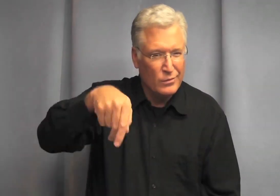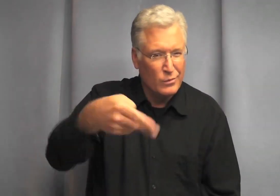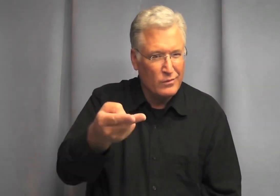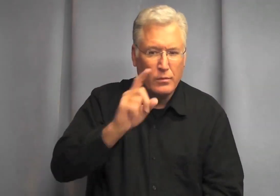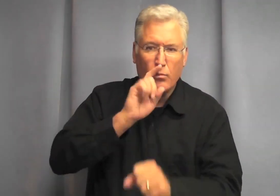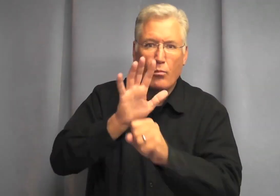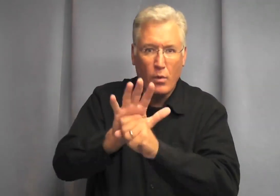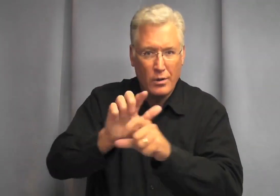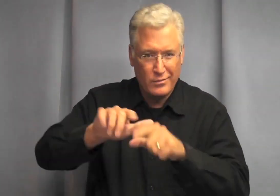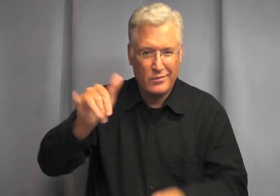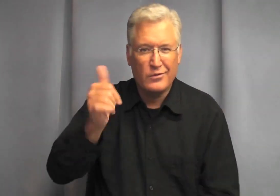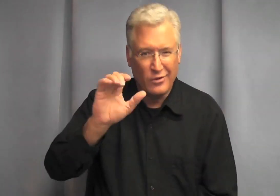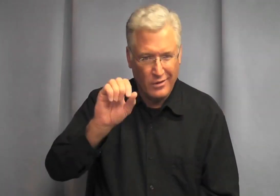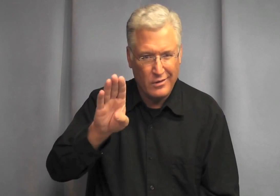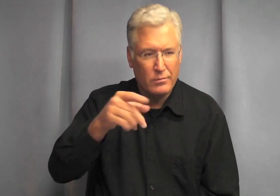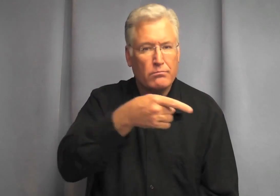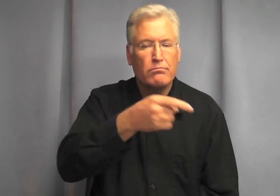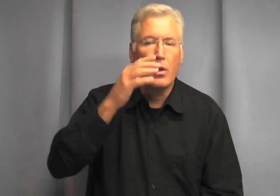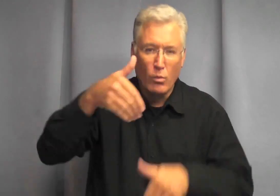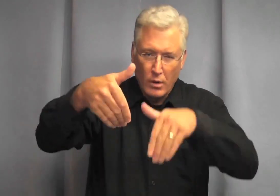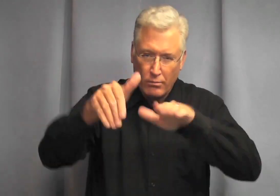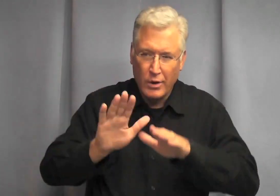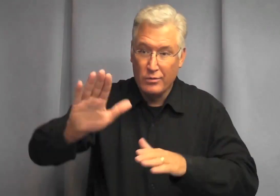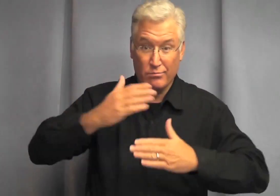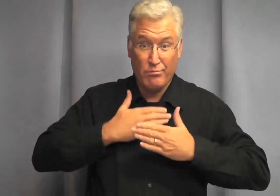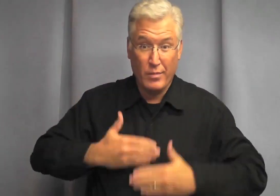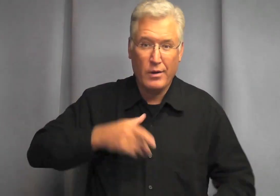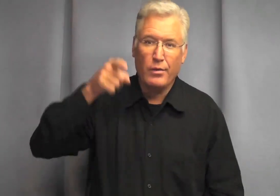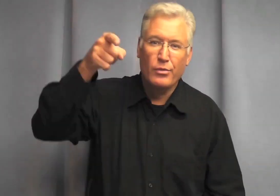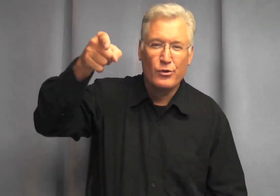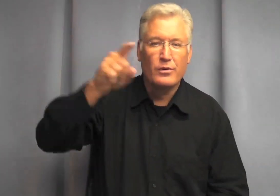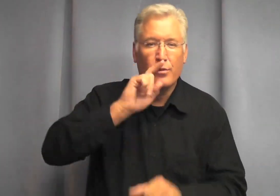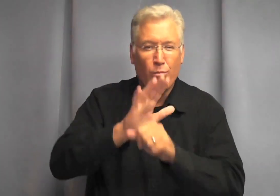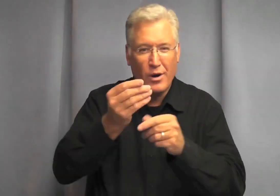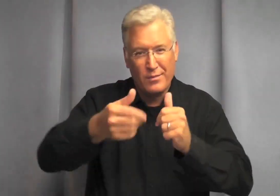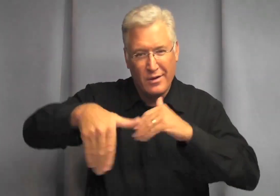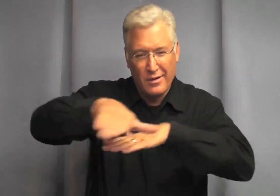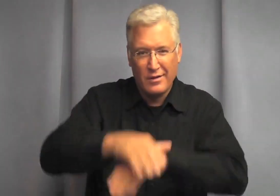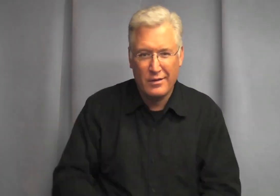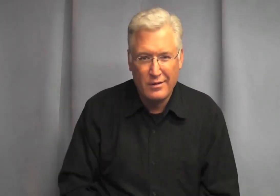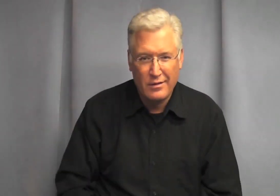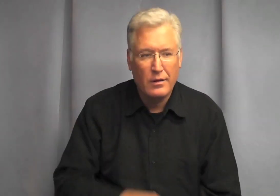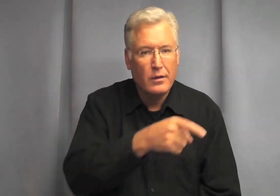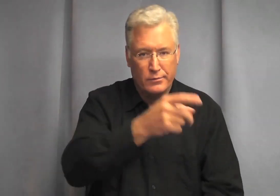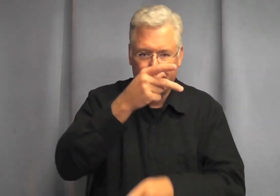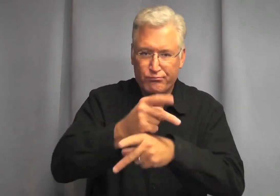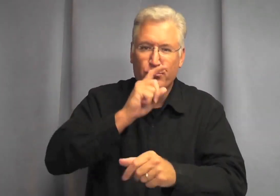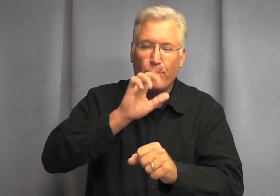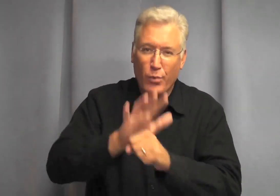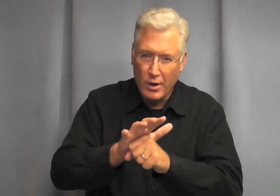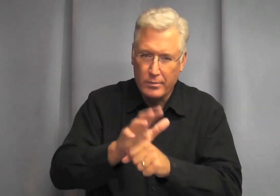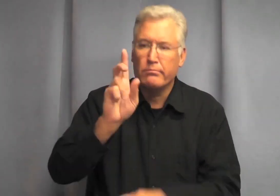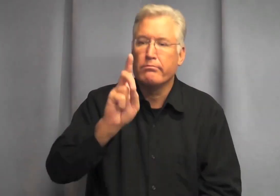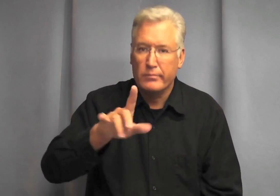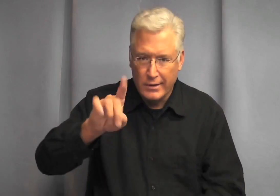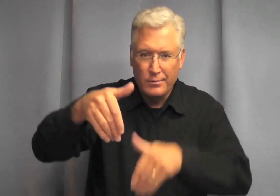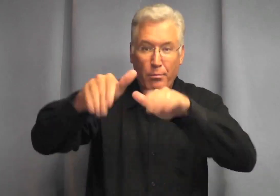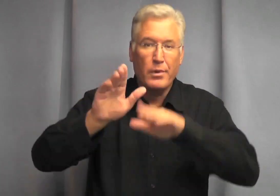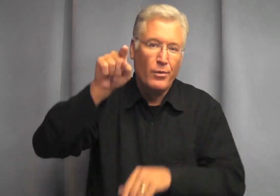But before he died, Joseph fulfilled his promise to him that he would bury him in the promised land. He kept